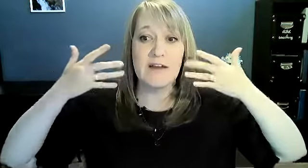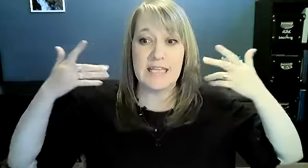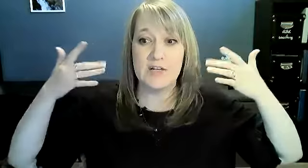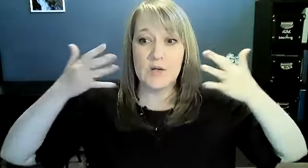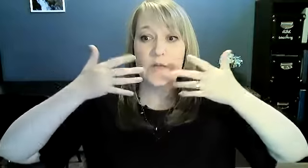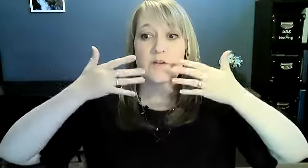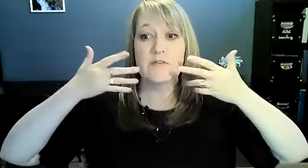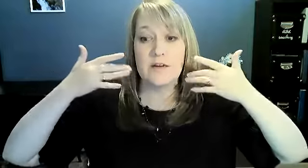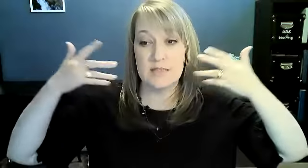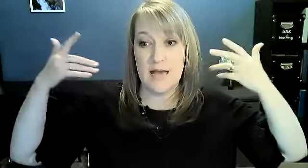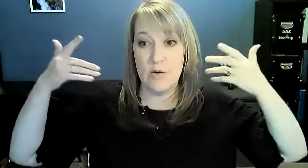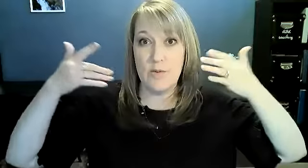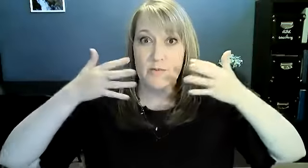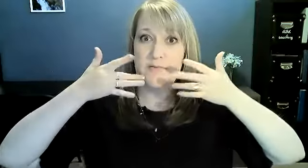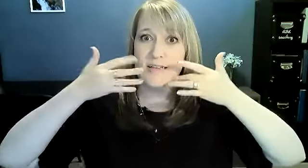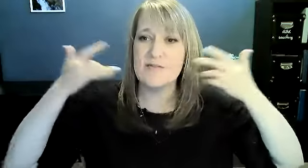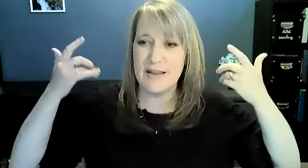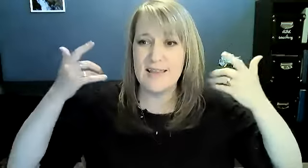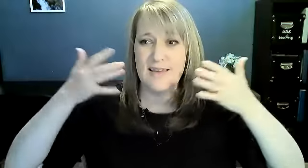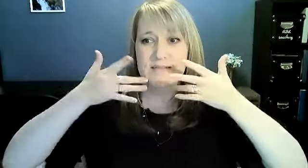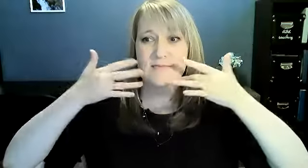friendly. You're going to wiggle your fingers out away from your face, friendly.